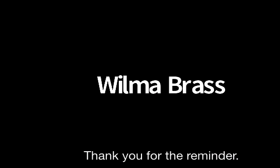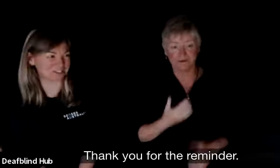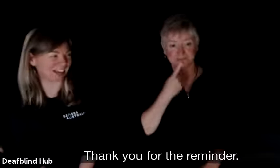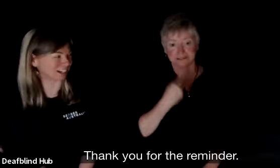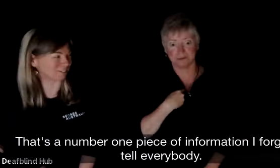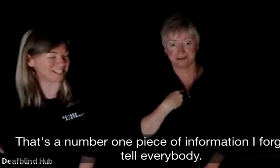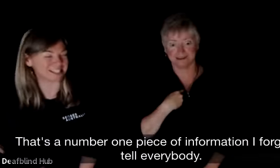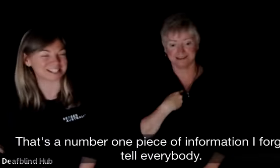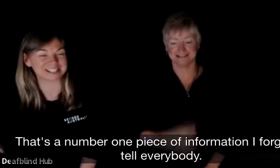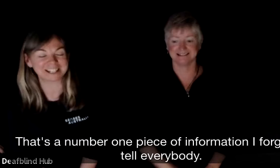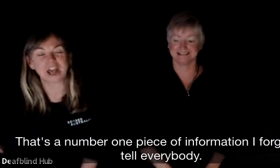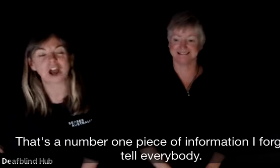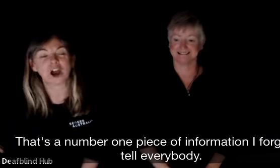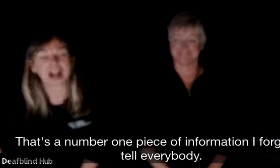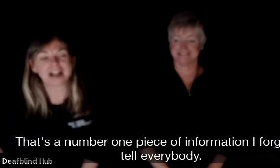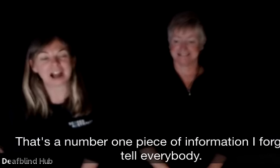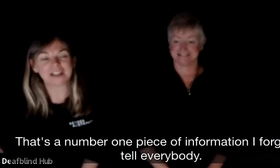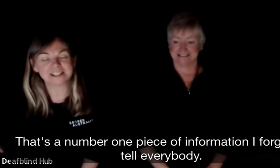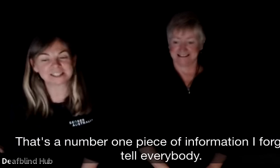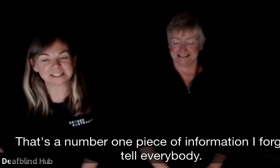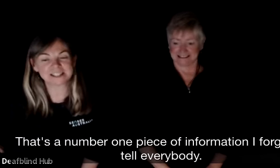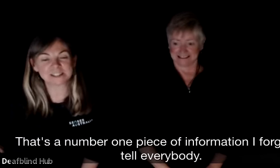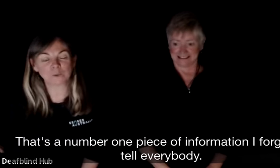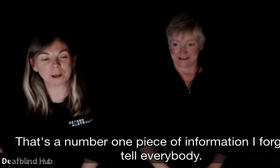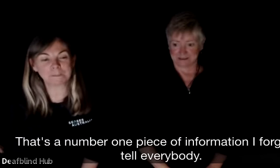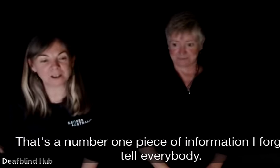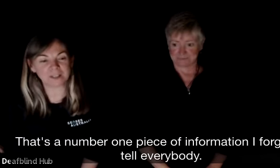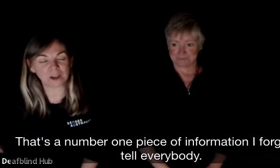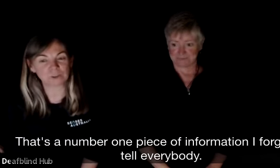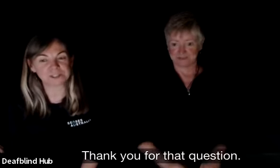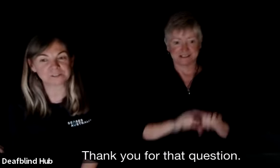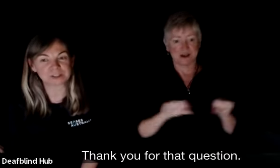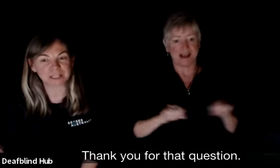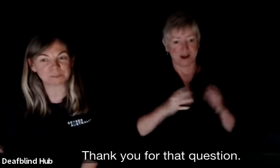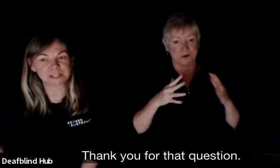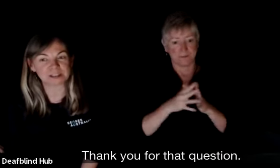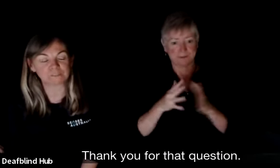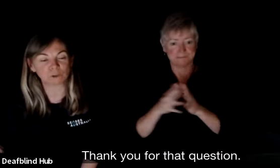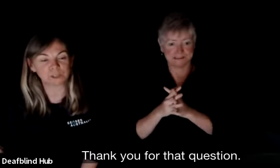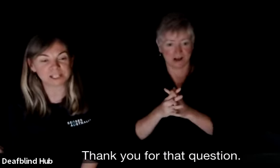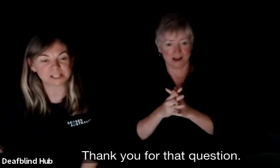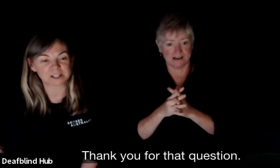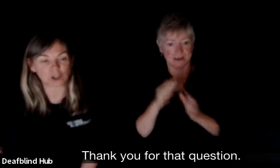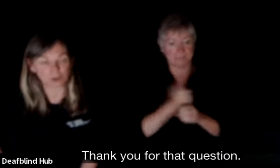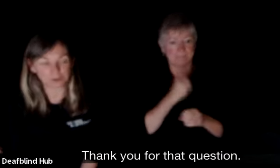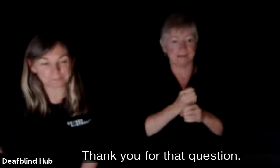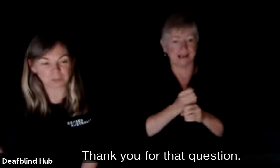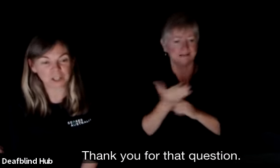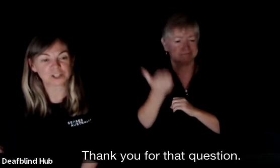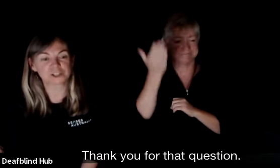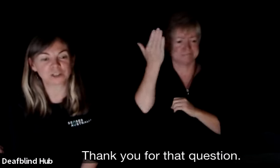Thank you for that question. It's a website that was developed several years